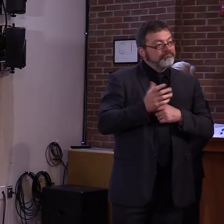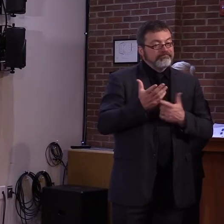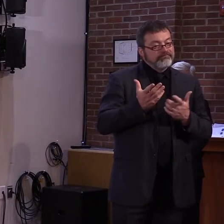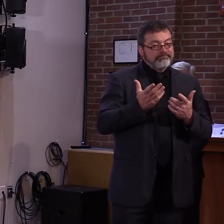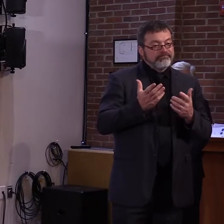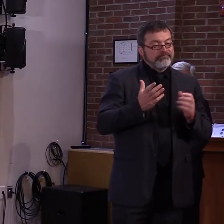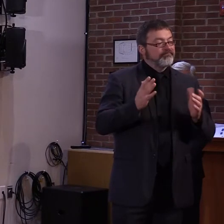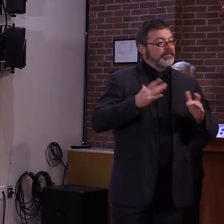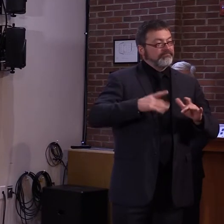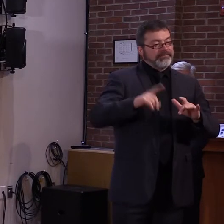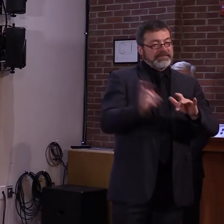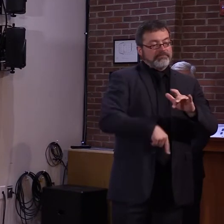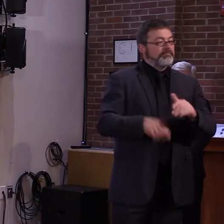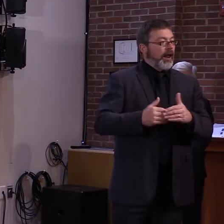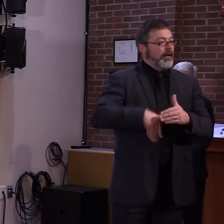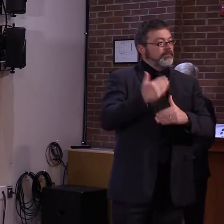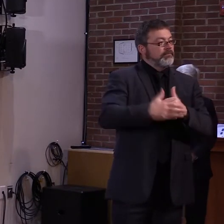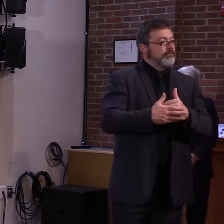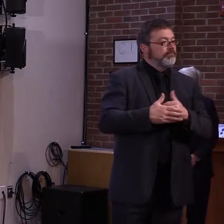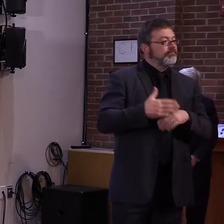All right, Mike Donahue, the Islander.